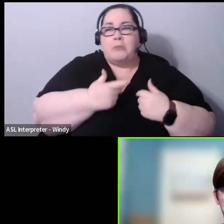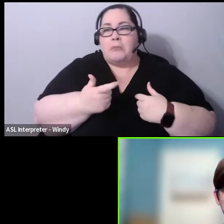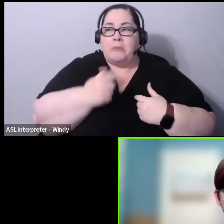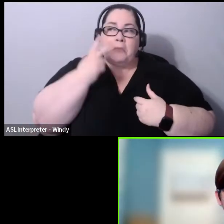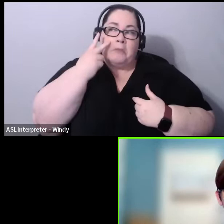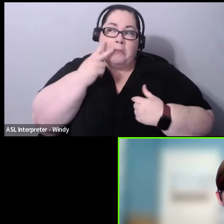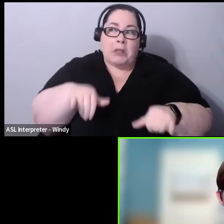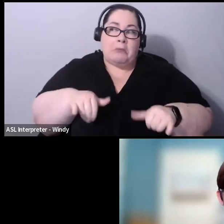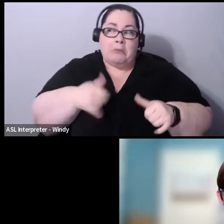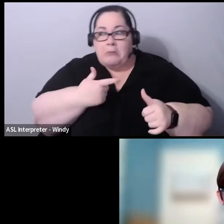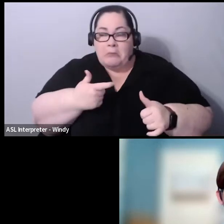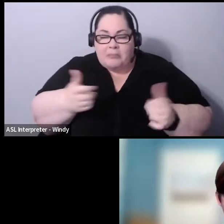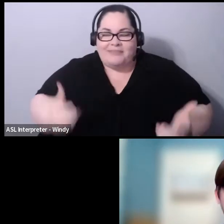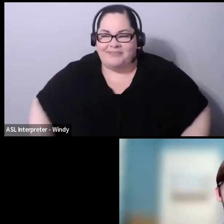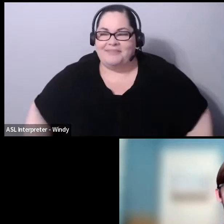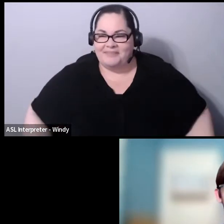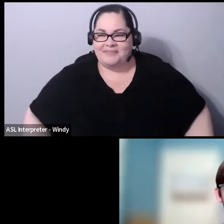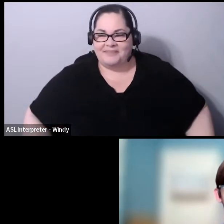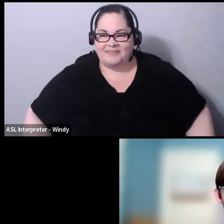around. Sure.